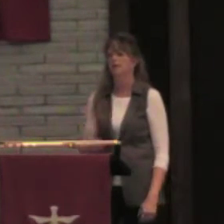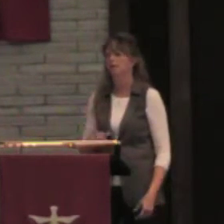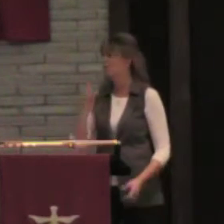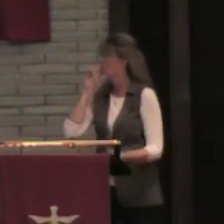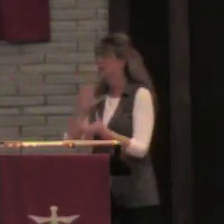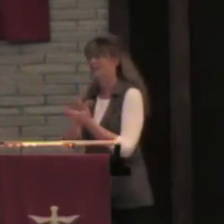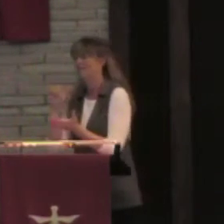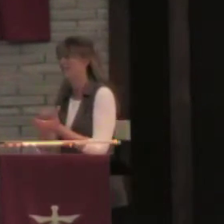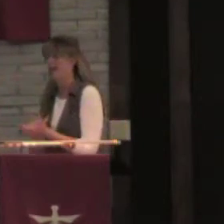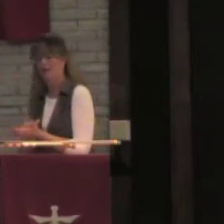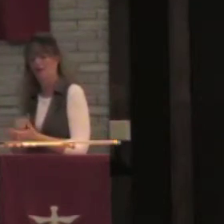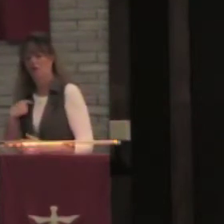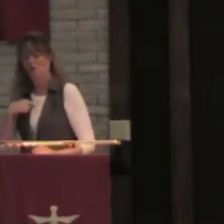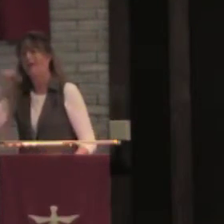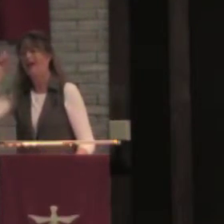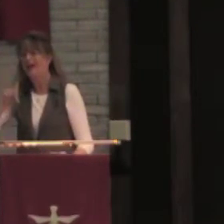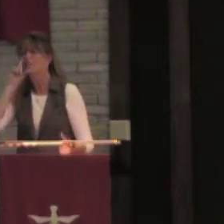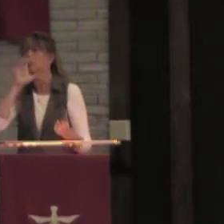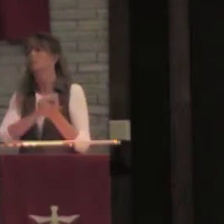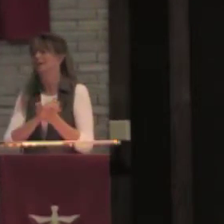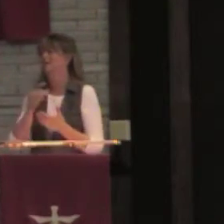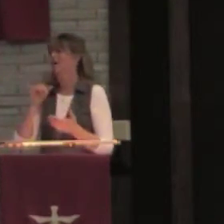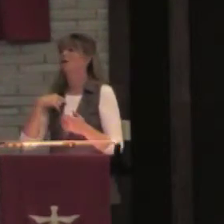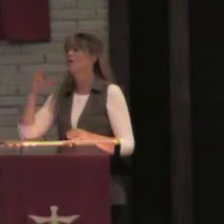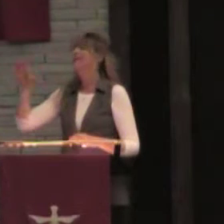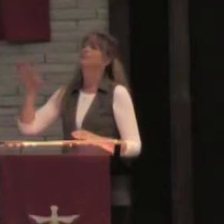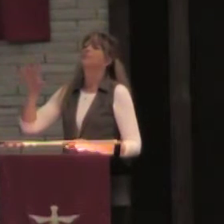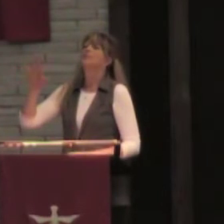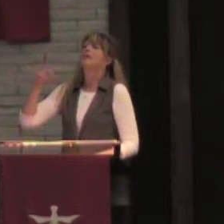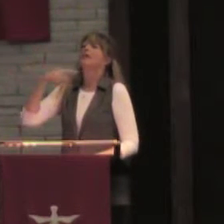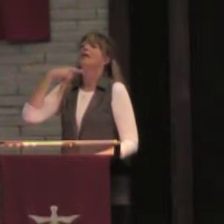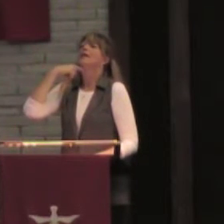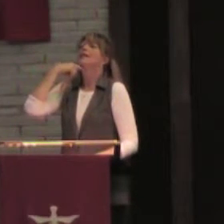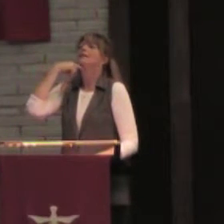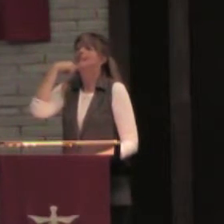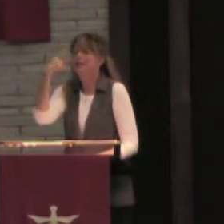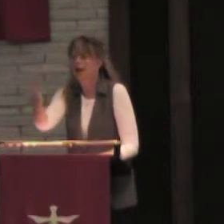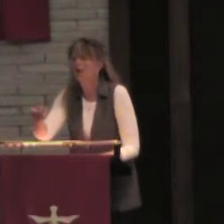God wants us to be happy. I do believe that. We have to believe it.